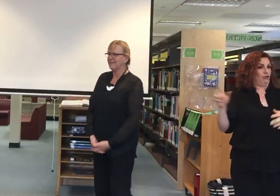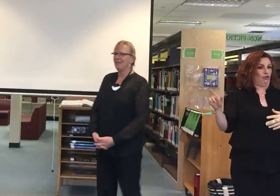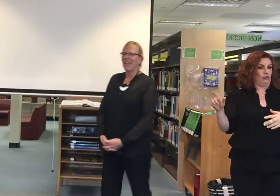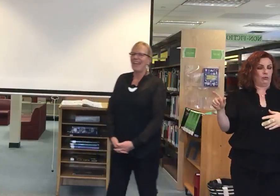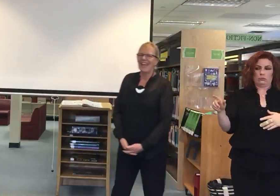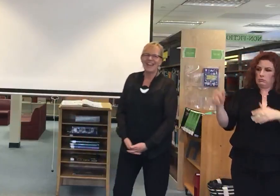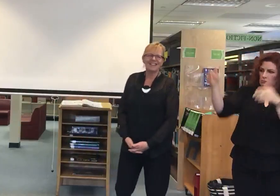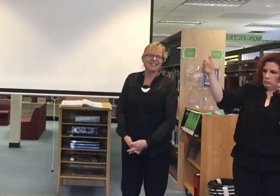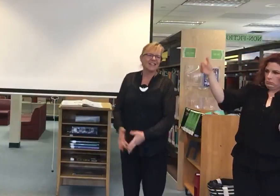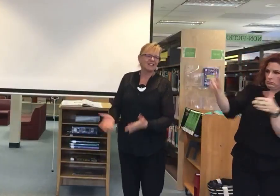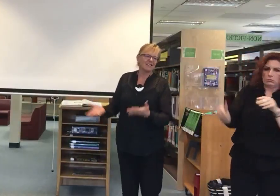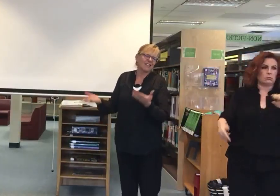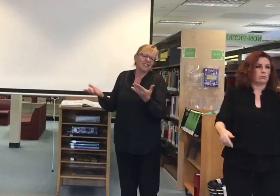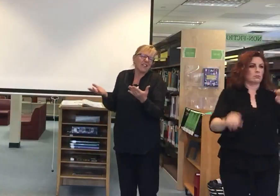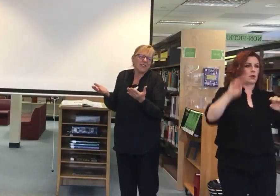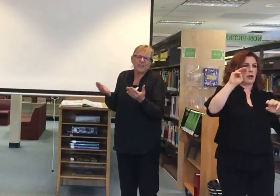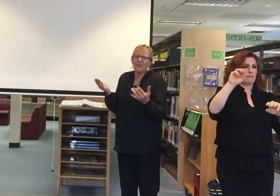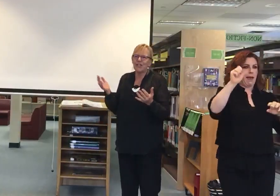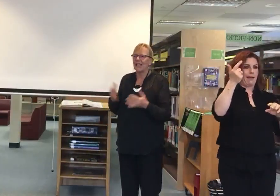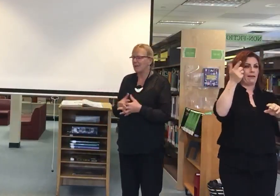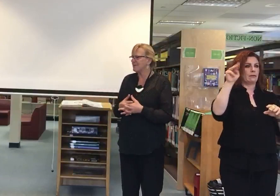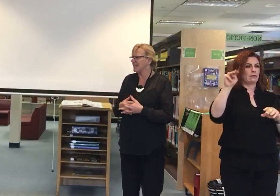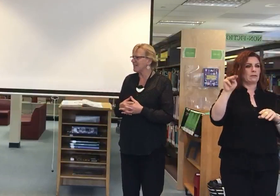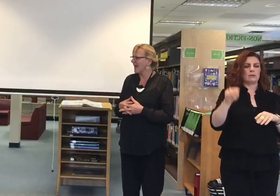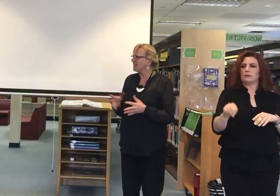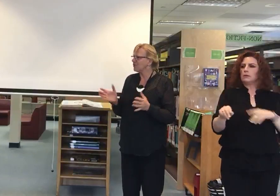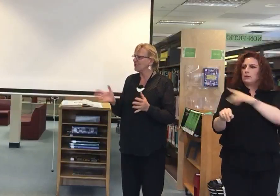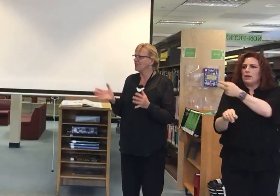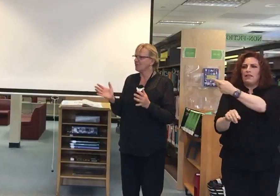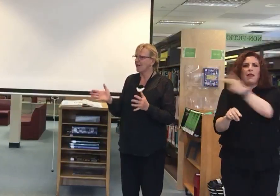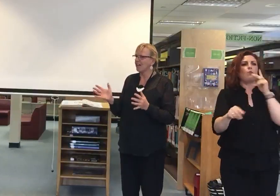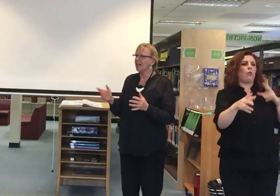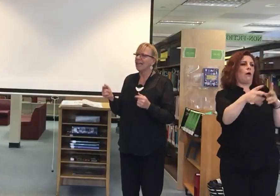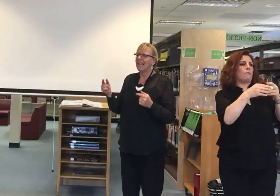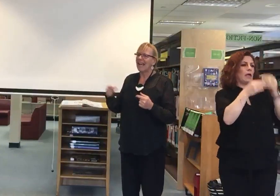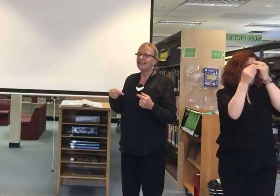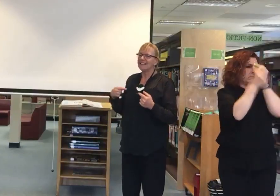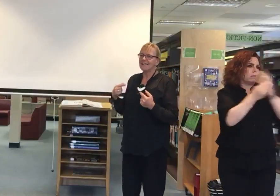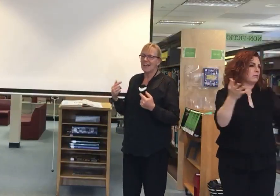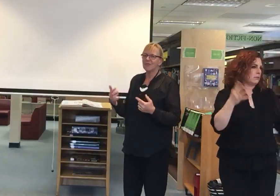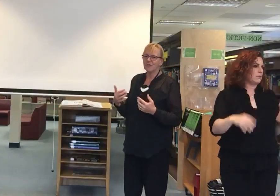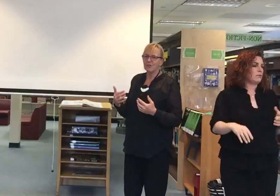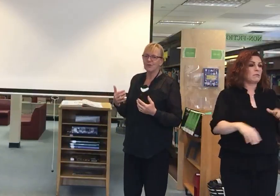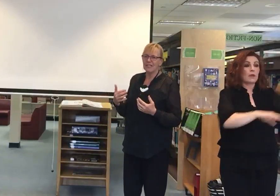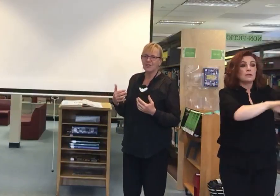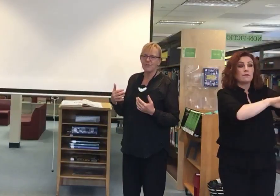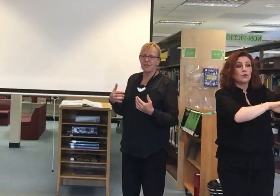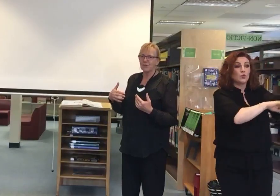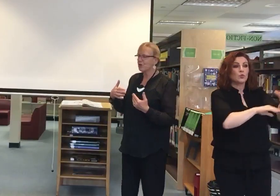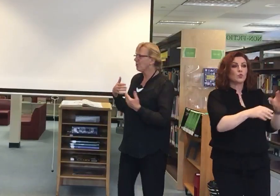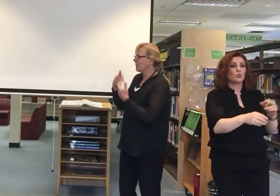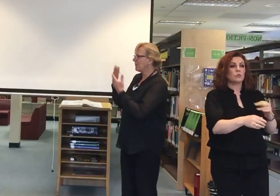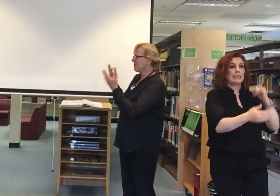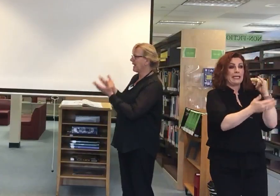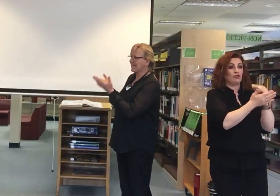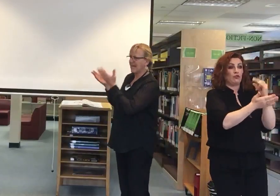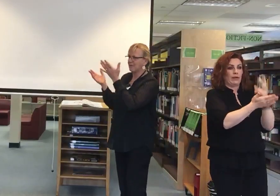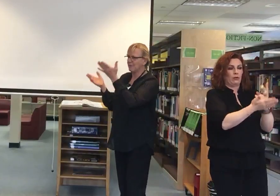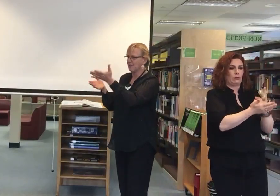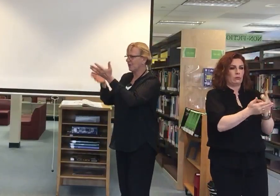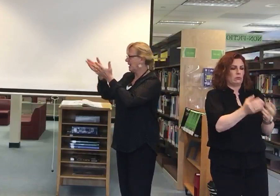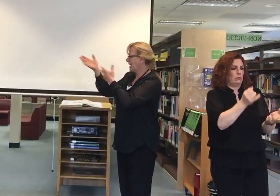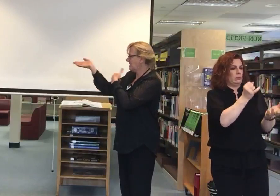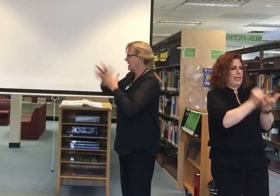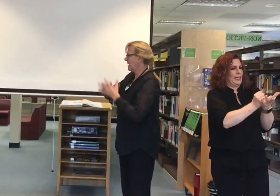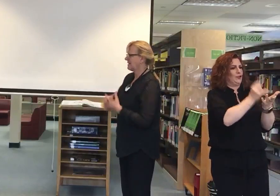introduce Megan. And so they just have a few little updates kind of just to share. And then this afternoon, the interveners, you'll be with Megan